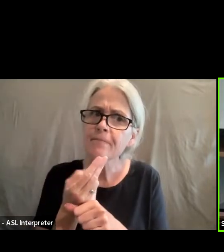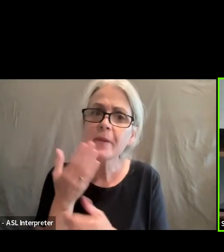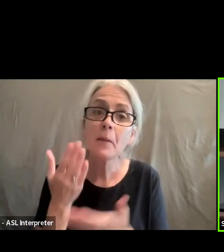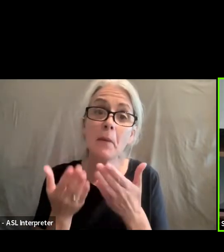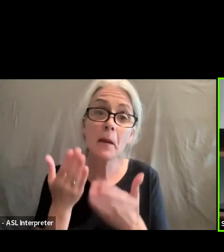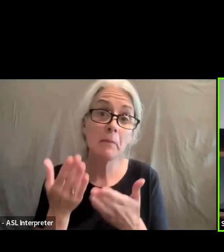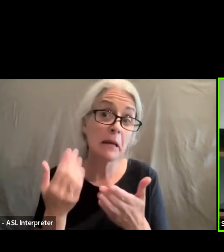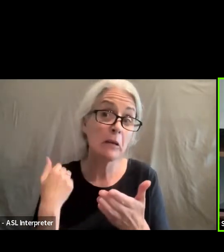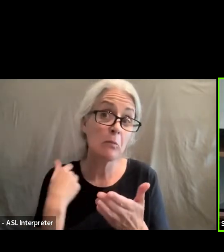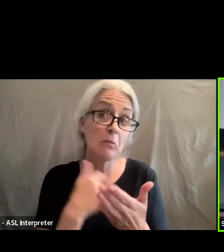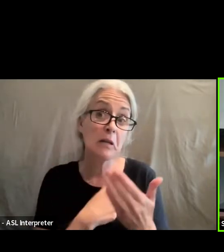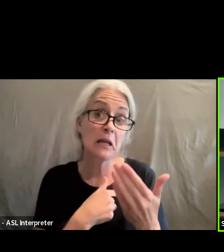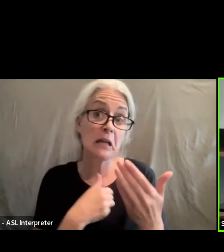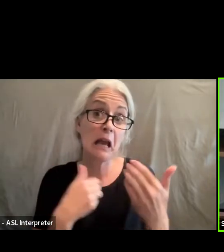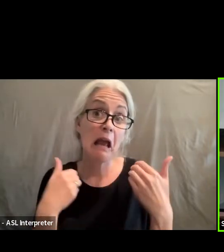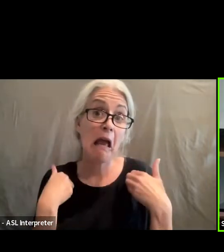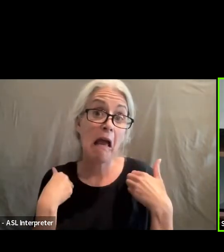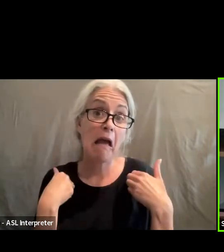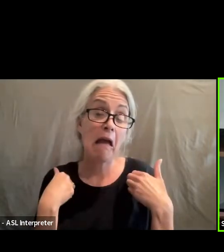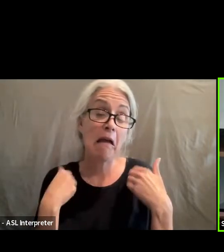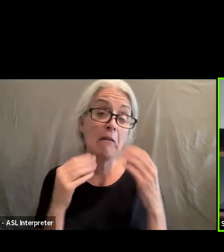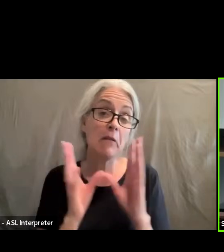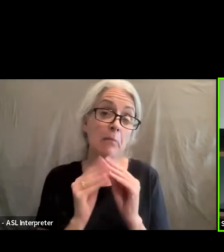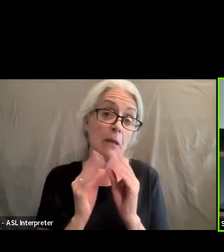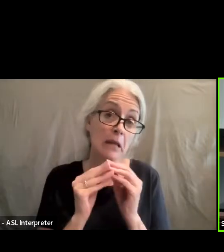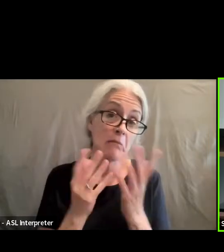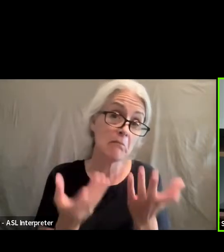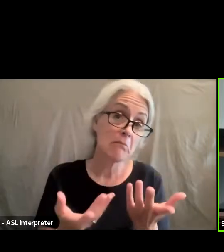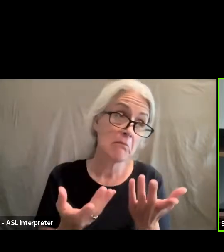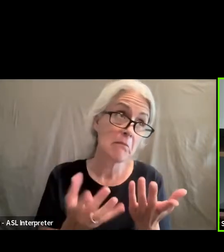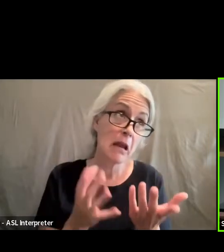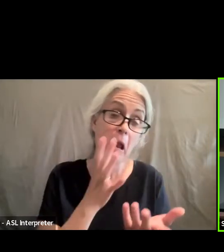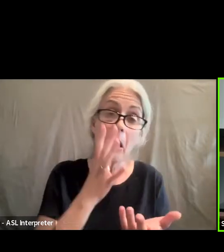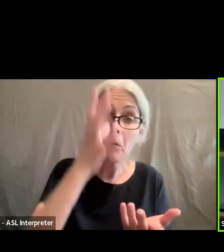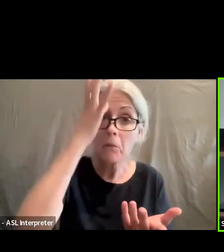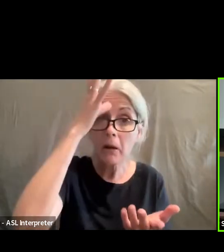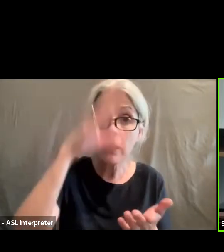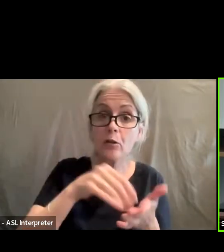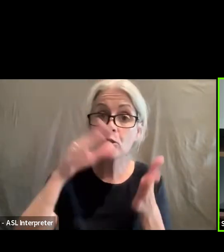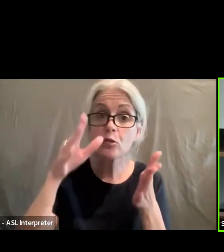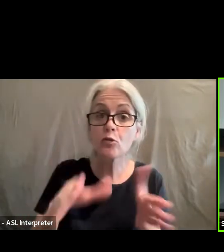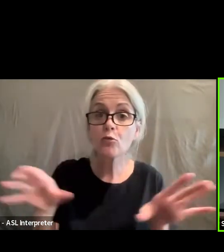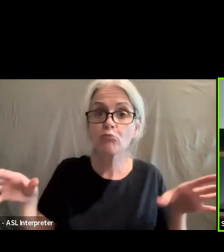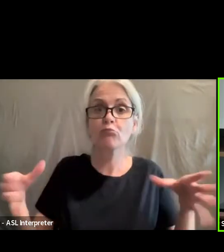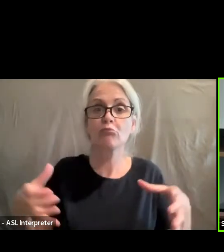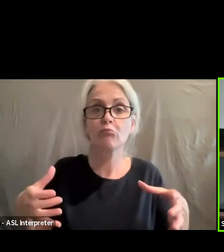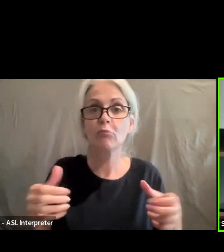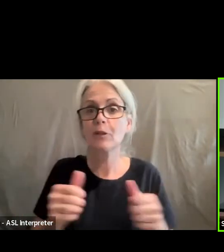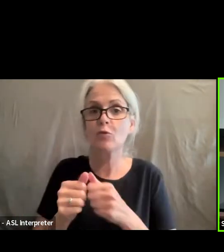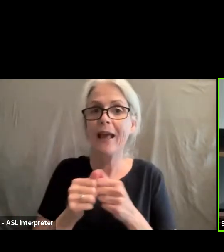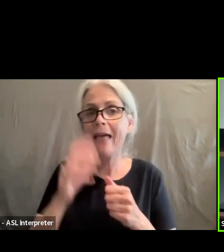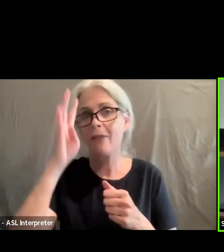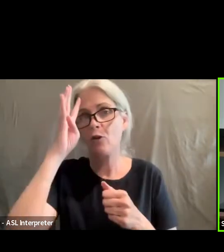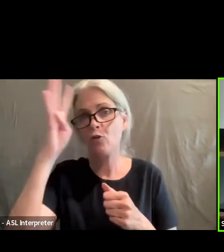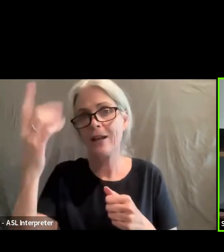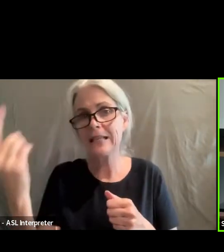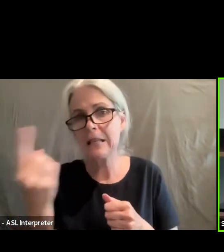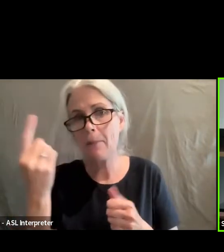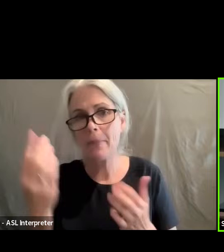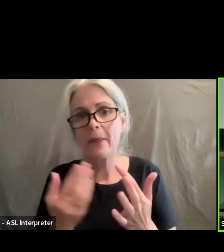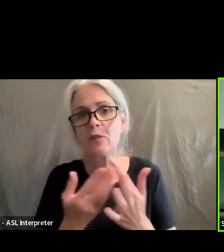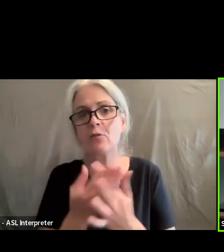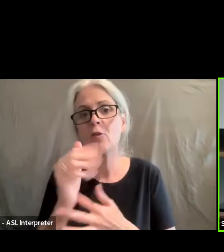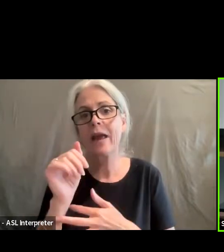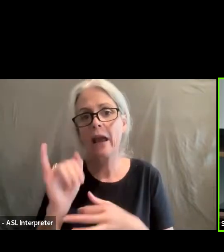we do a session where, you know, parents and students can together create something through AI